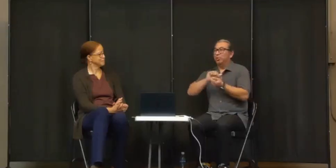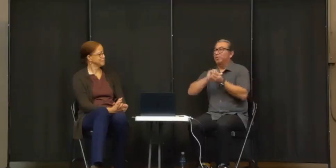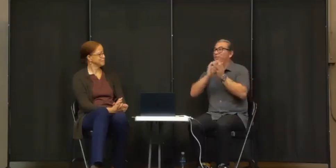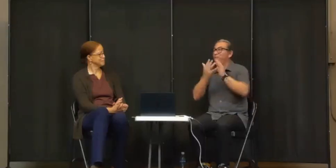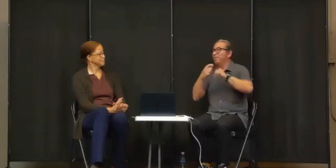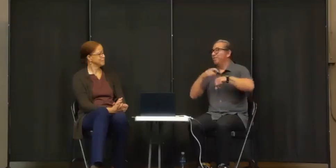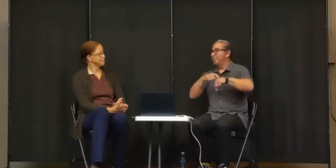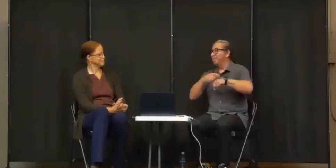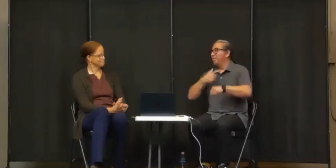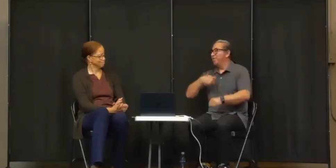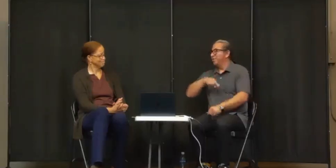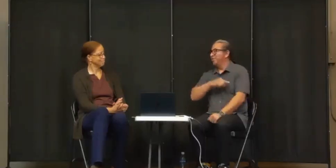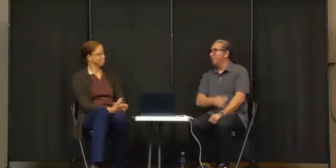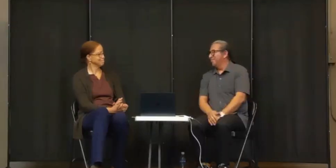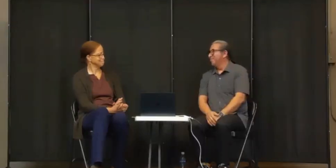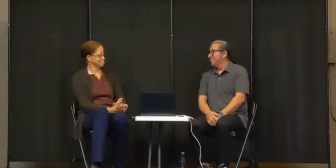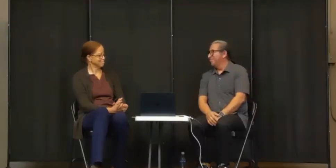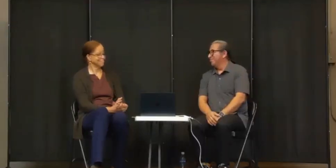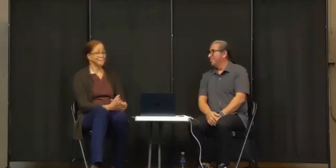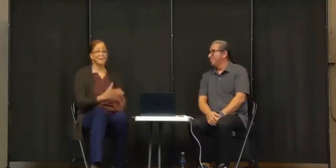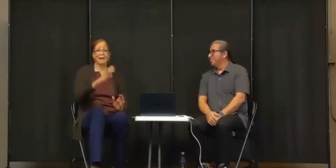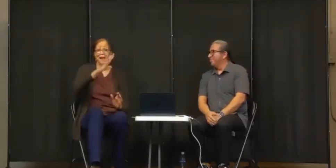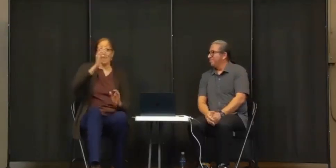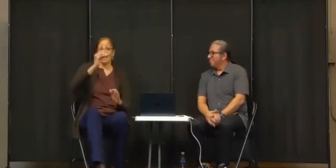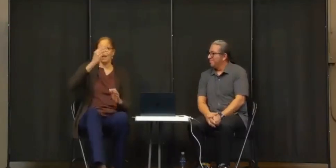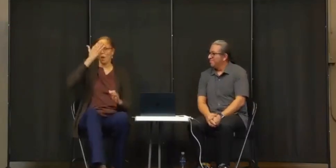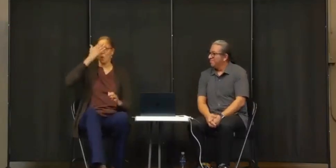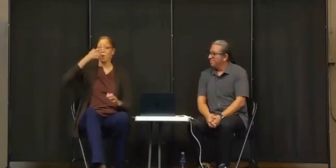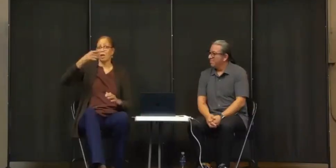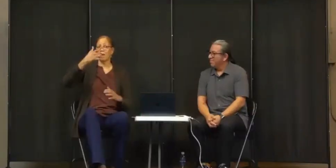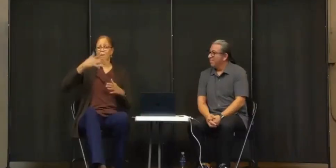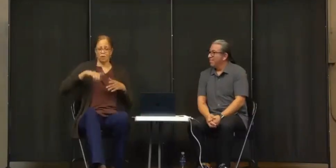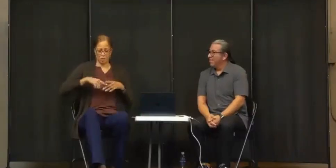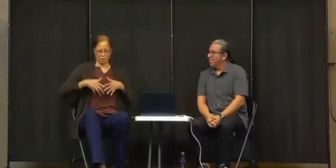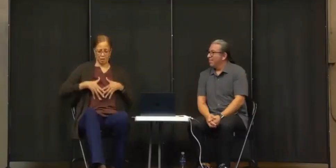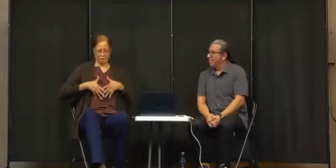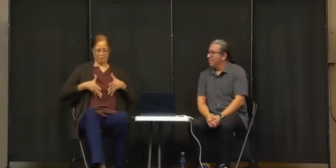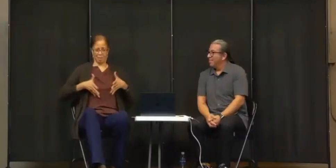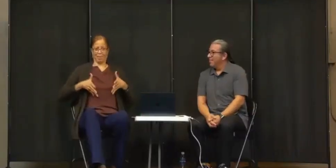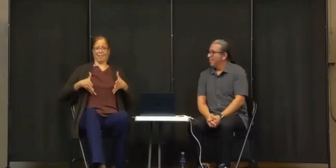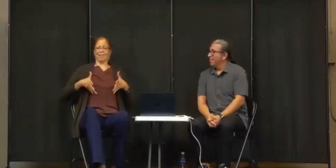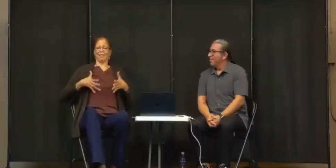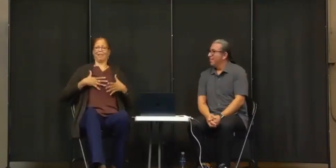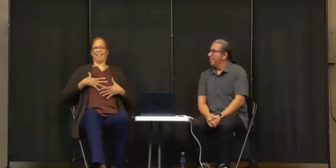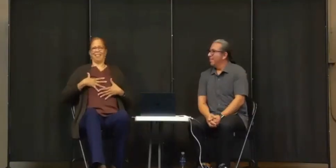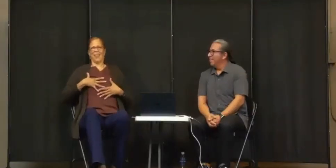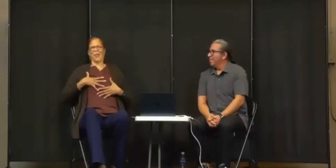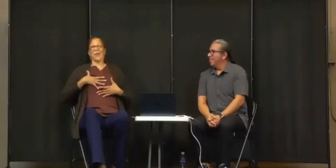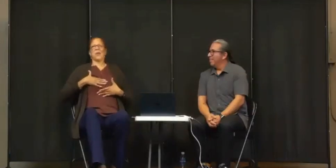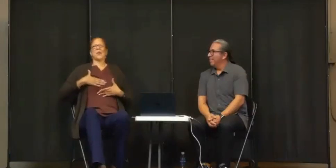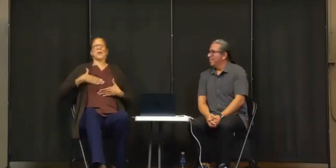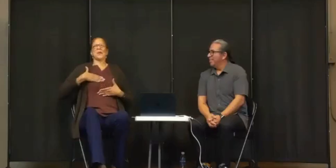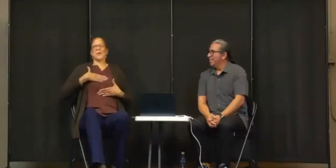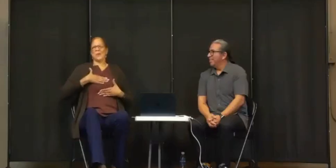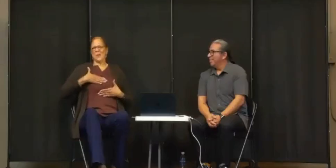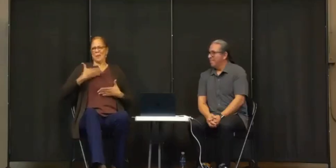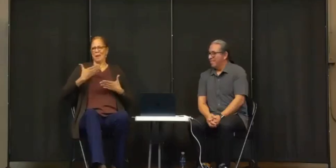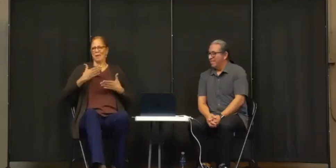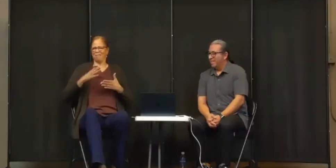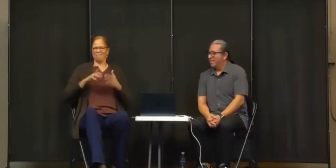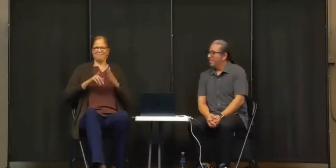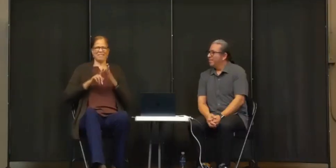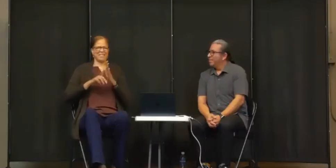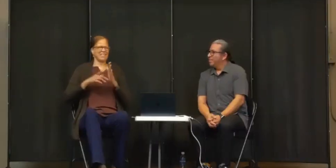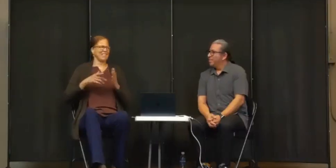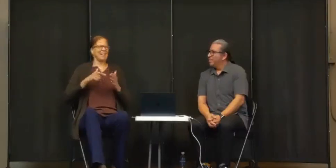everyone for attending today in person and online. This has been a really transformative experience. I want to know, you kind of just opened up to this and you're kind of feeling